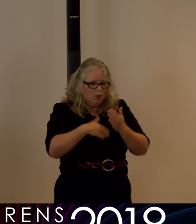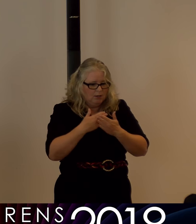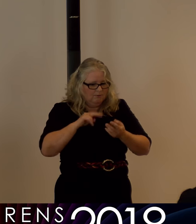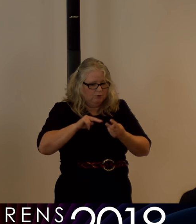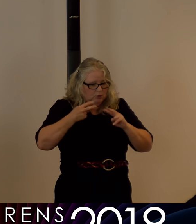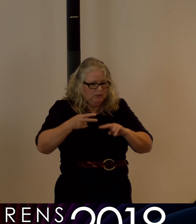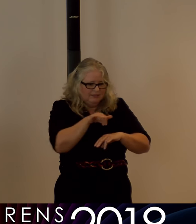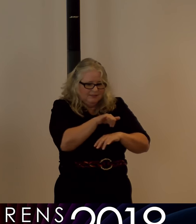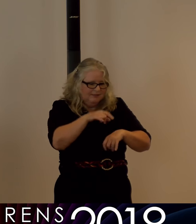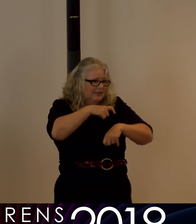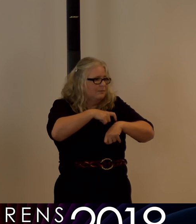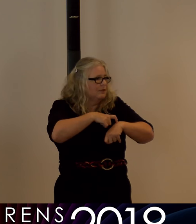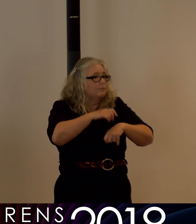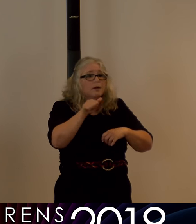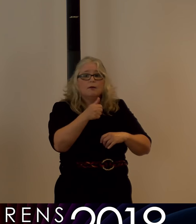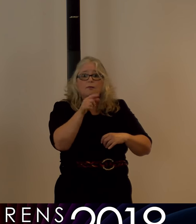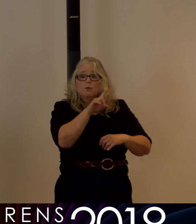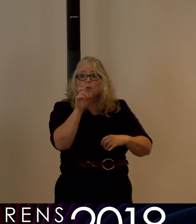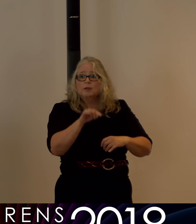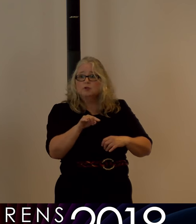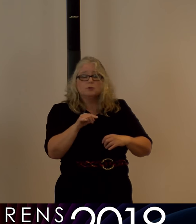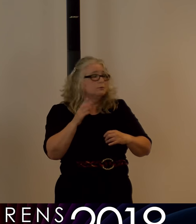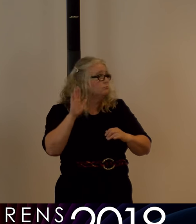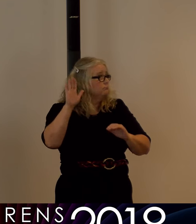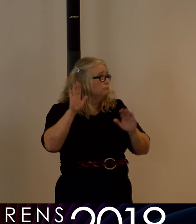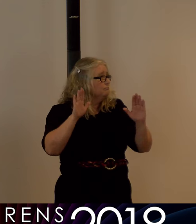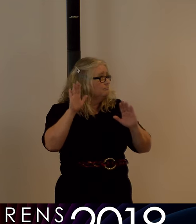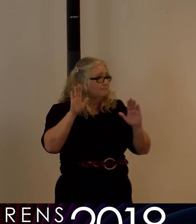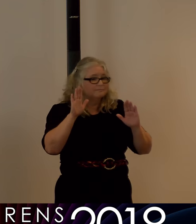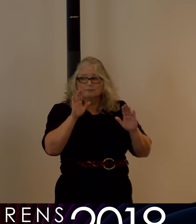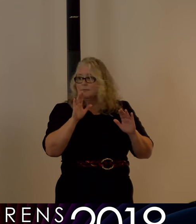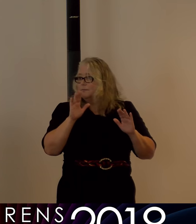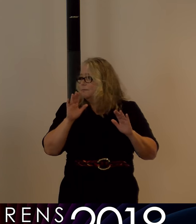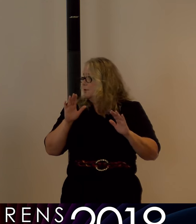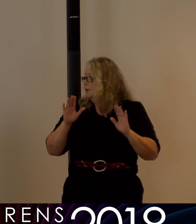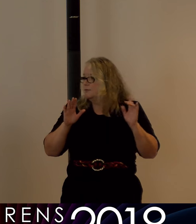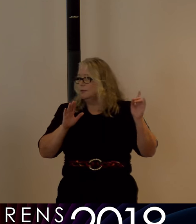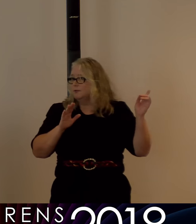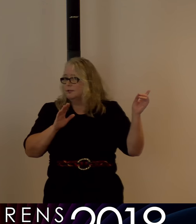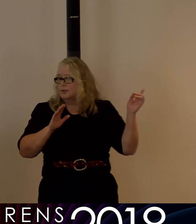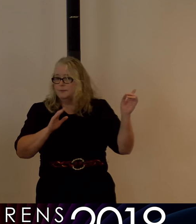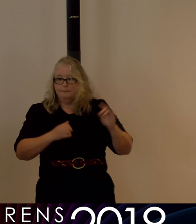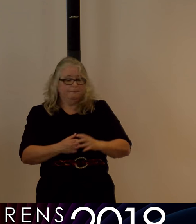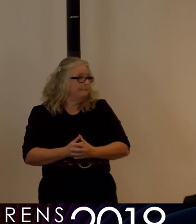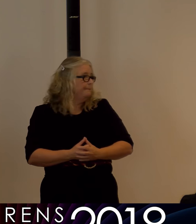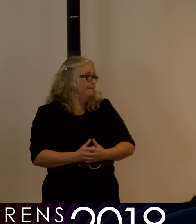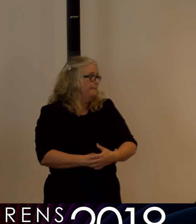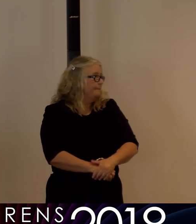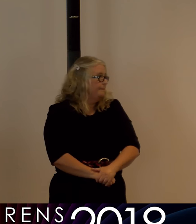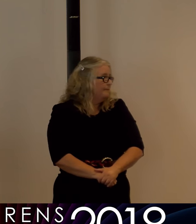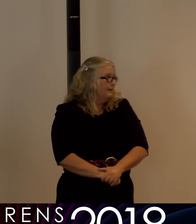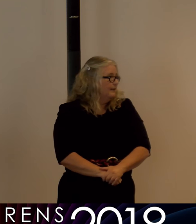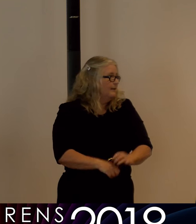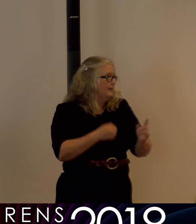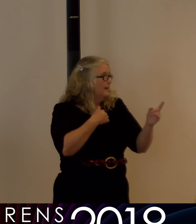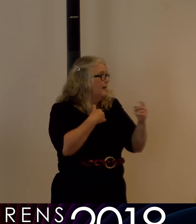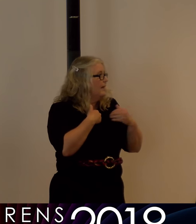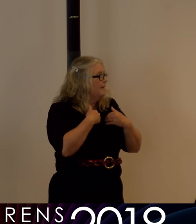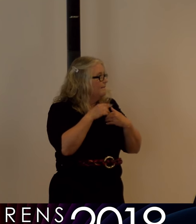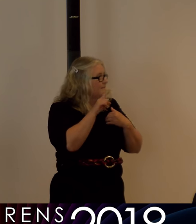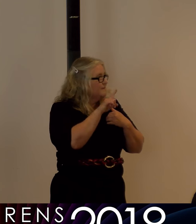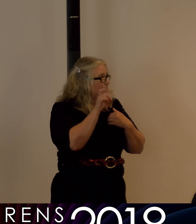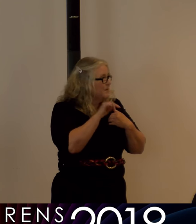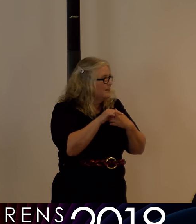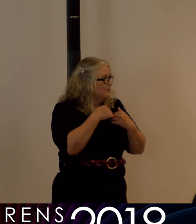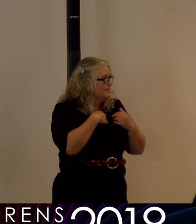Any other questions before we move on? How are we doing? Okay. So. Oh, yep. Sure.